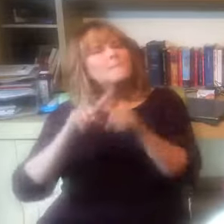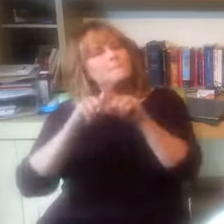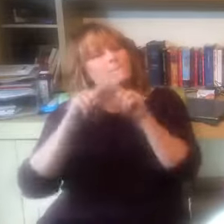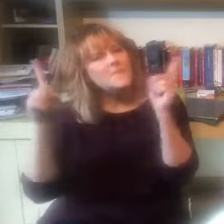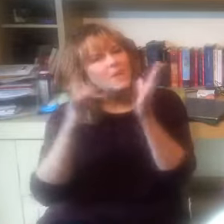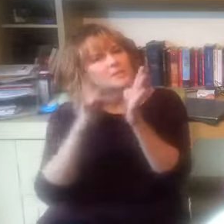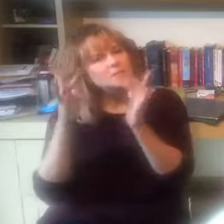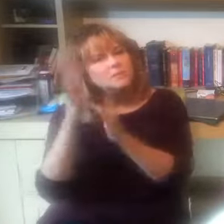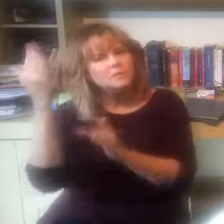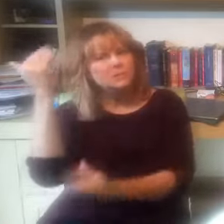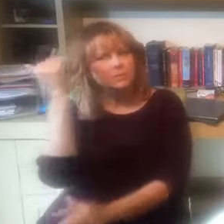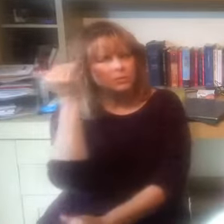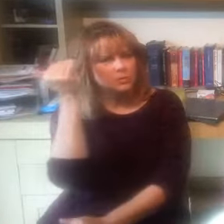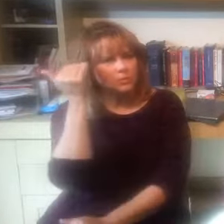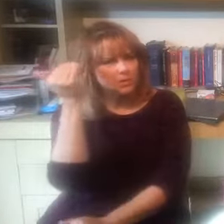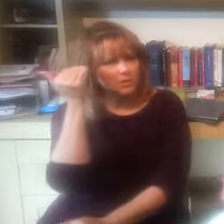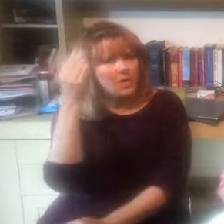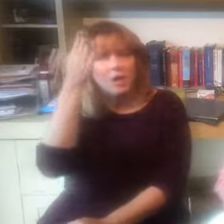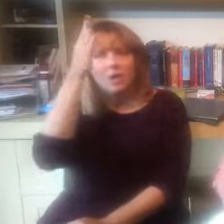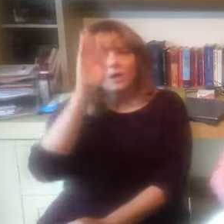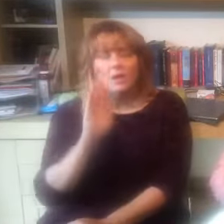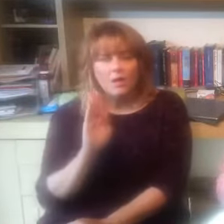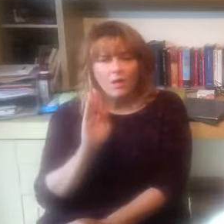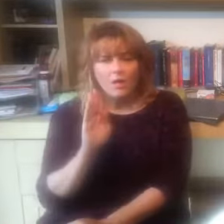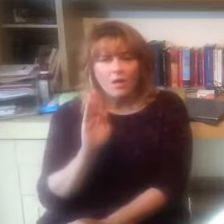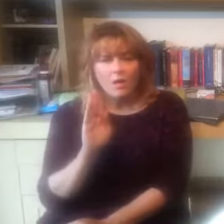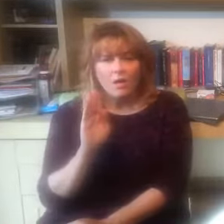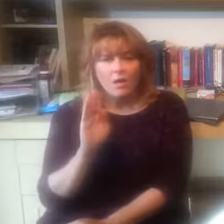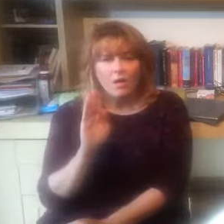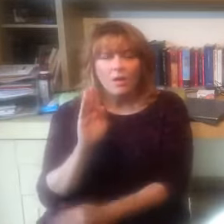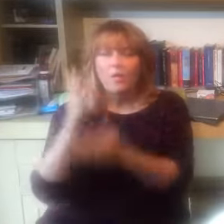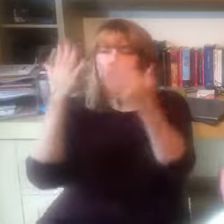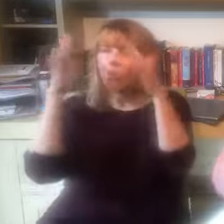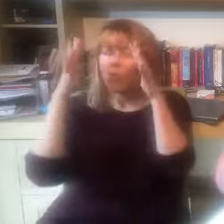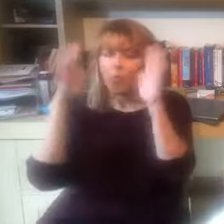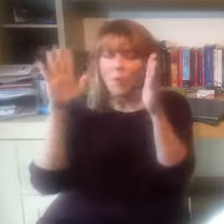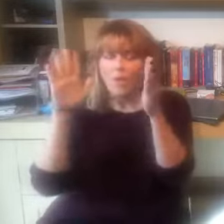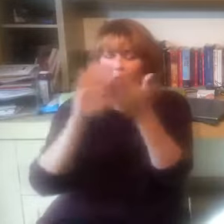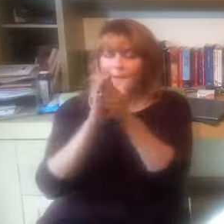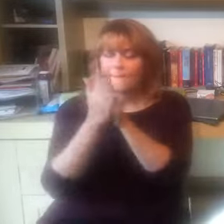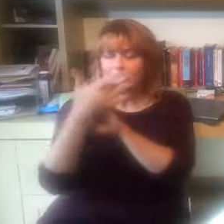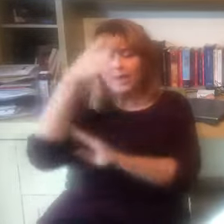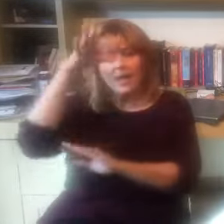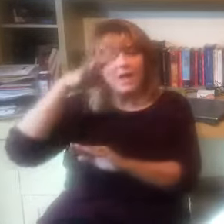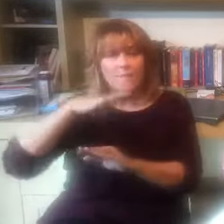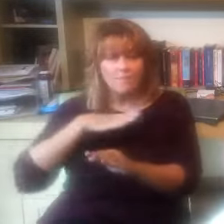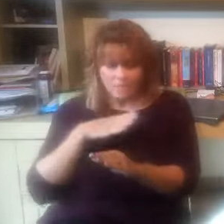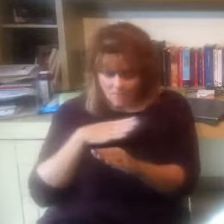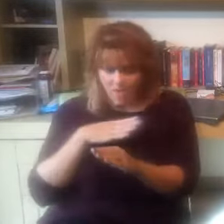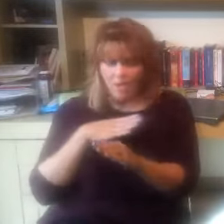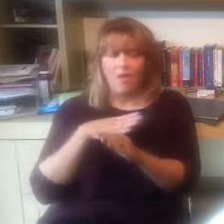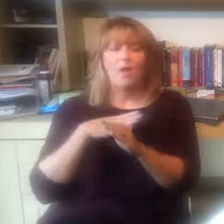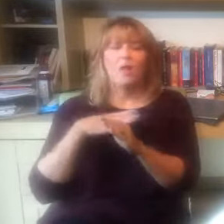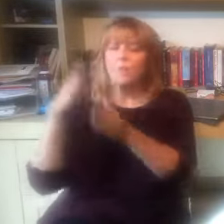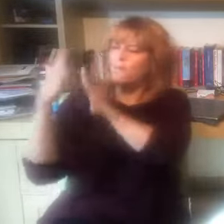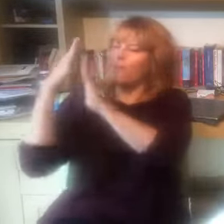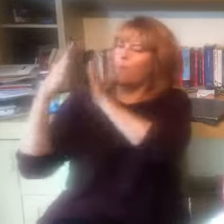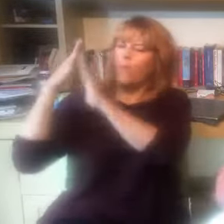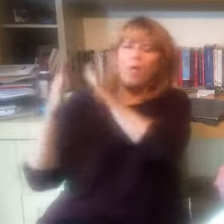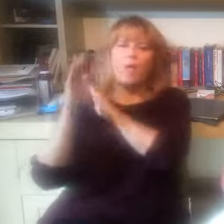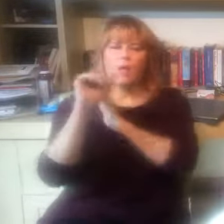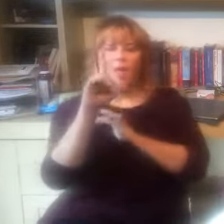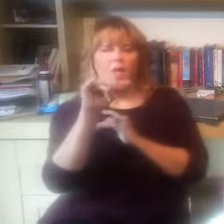Jesus knew that God already had become man. Back in Adam and Eve, he had already become man.